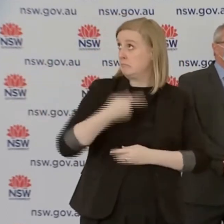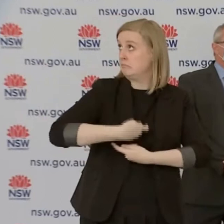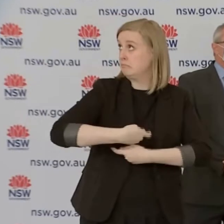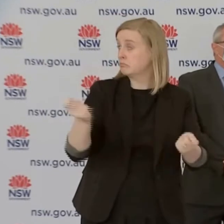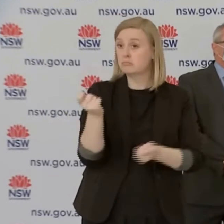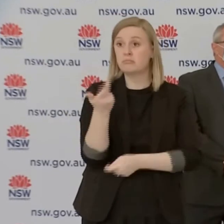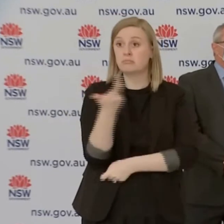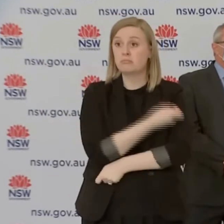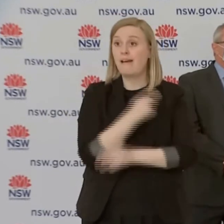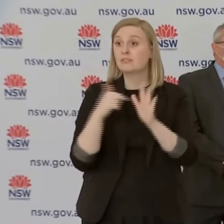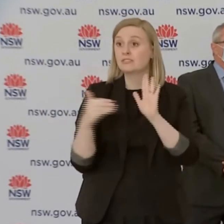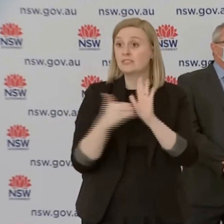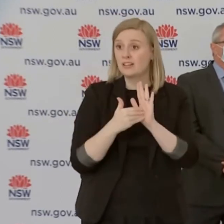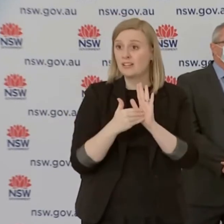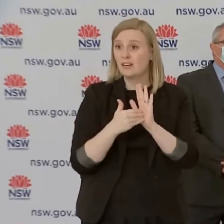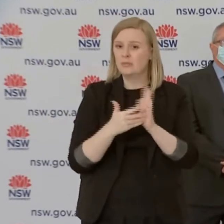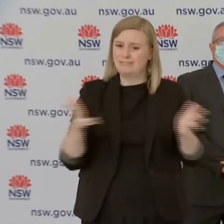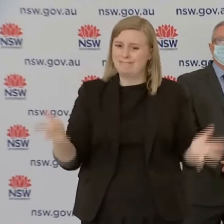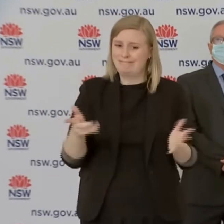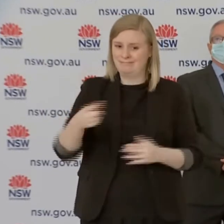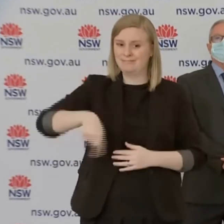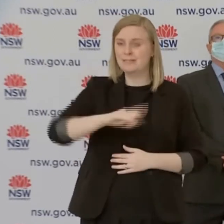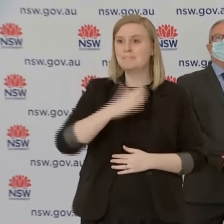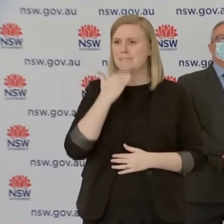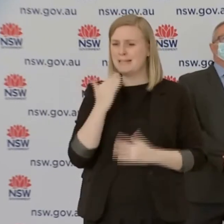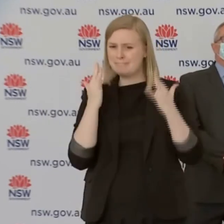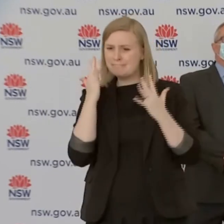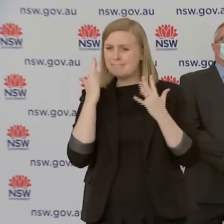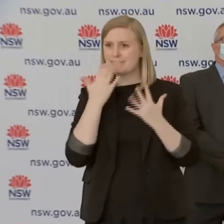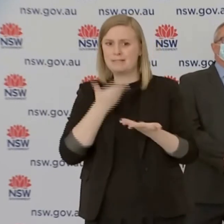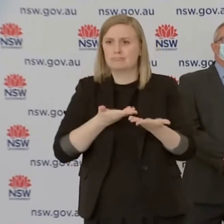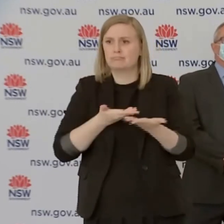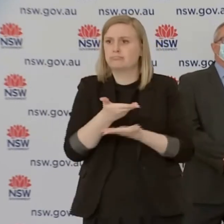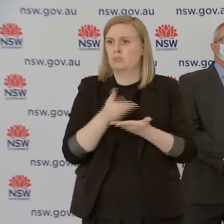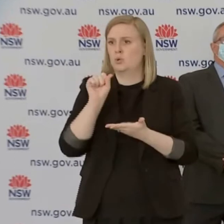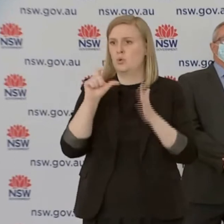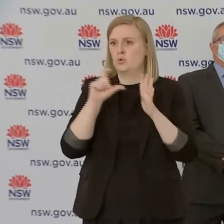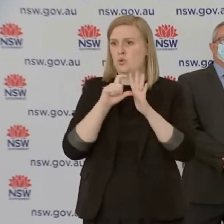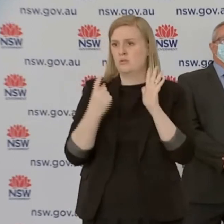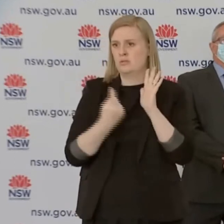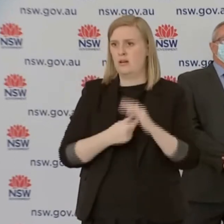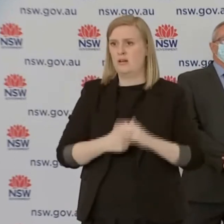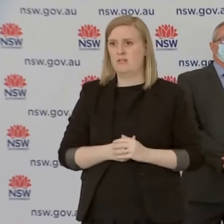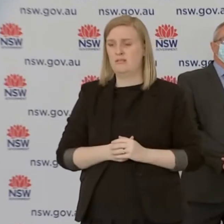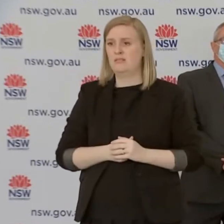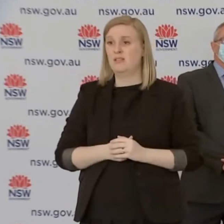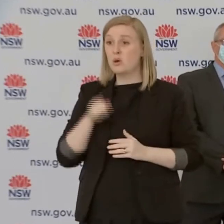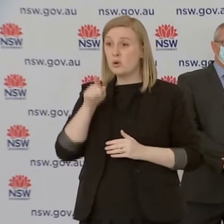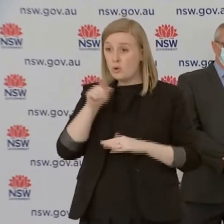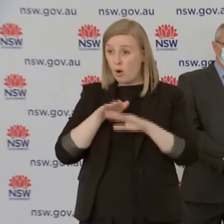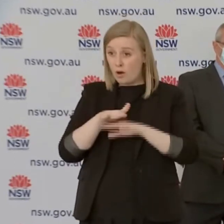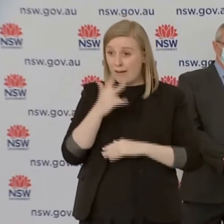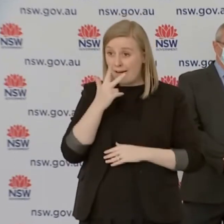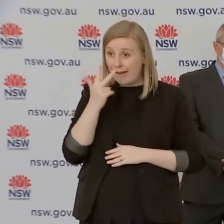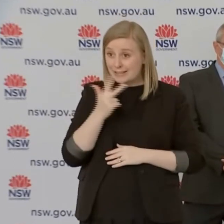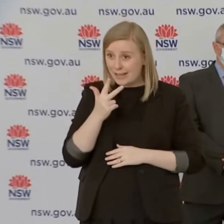over. I've continually urged all age groups to strongly consider vaccination and talk to your immunisation